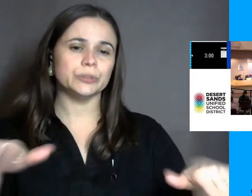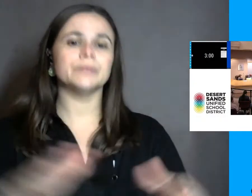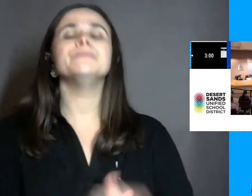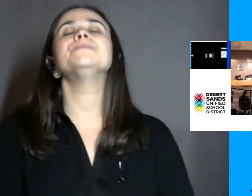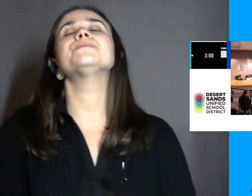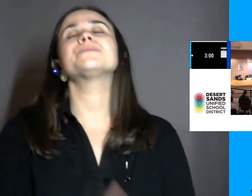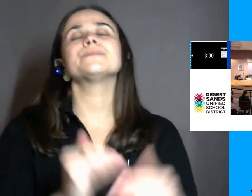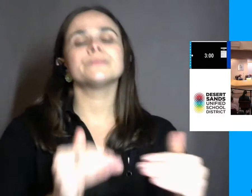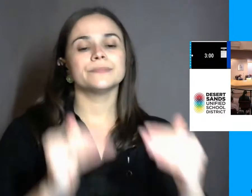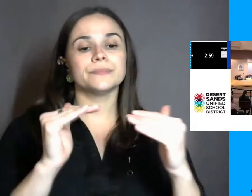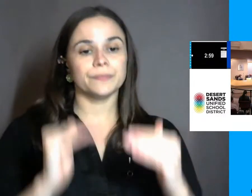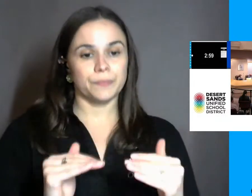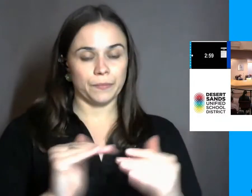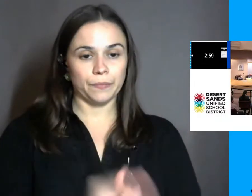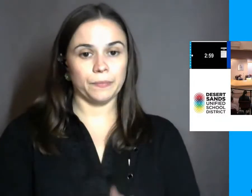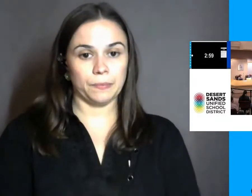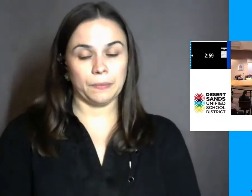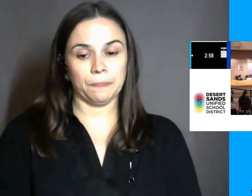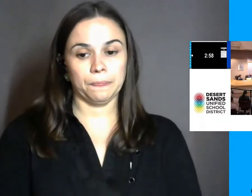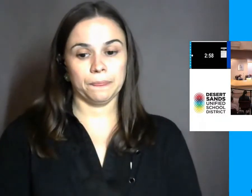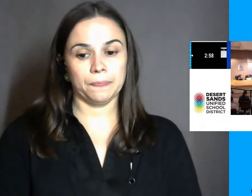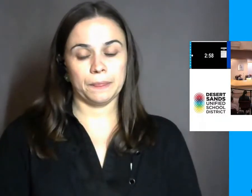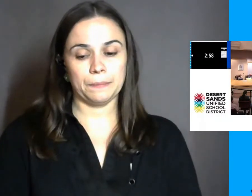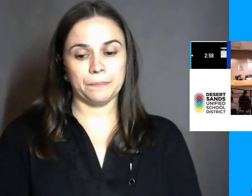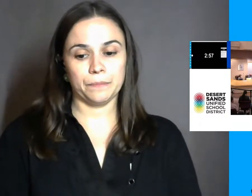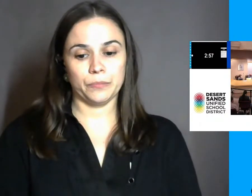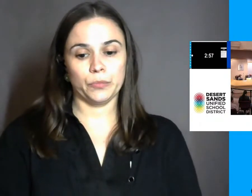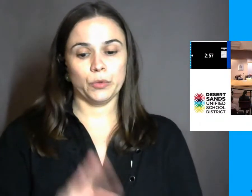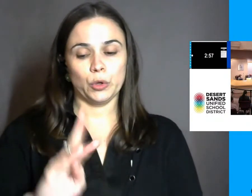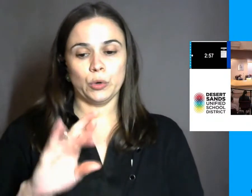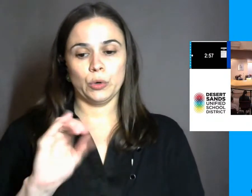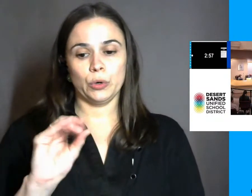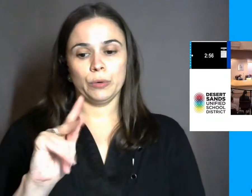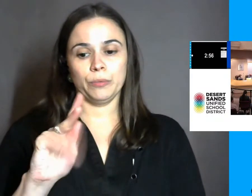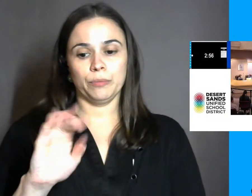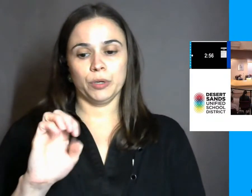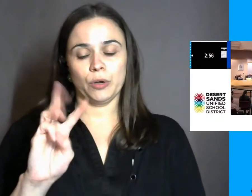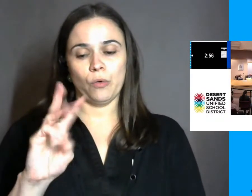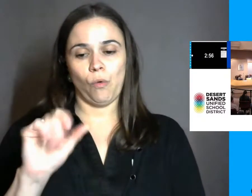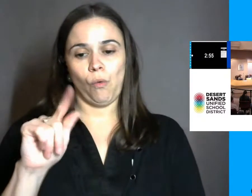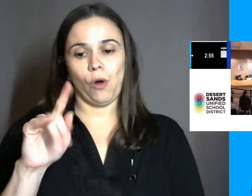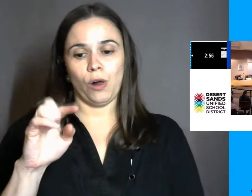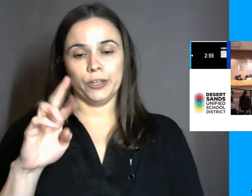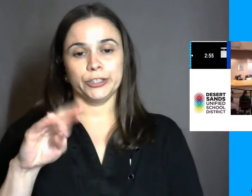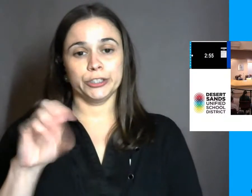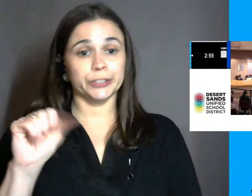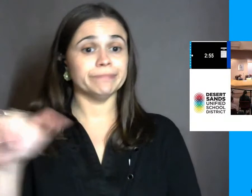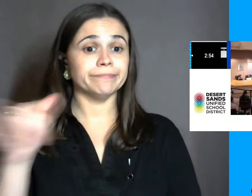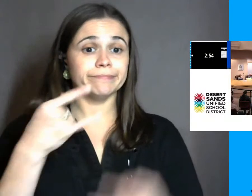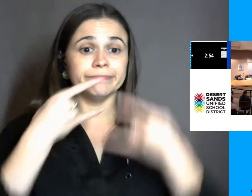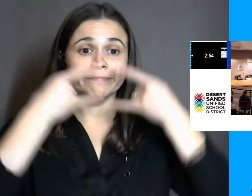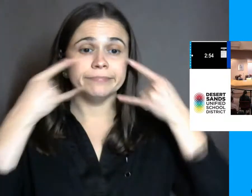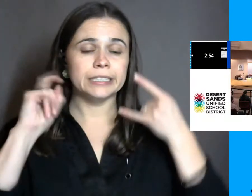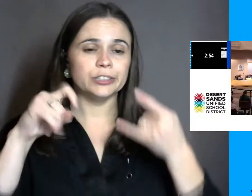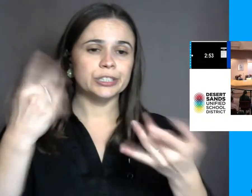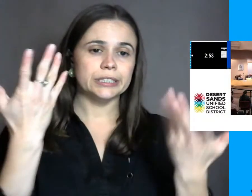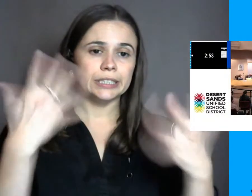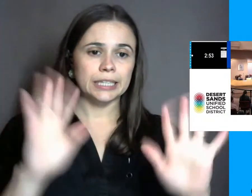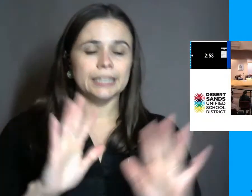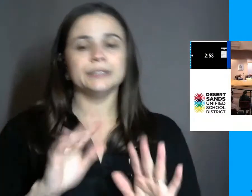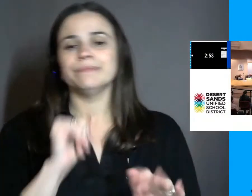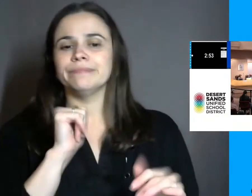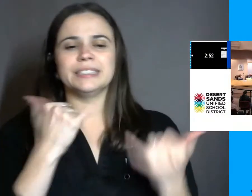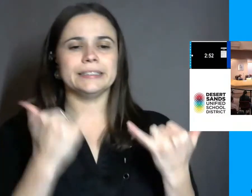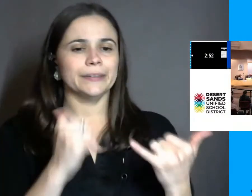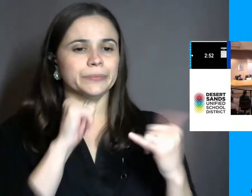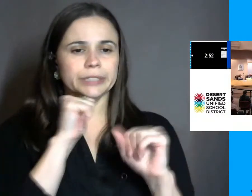Walters. The mask mandate on children in schools needs to end. We are no longer in a state of emergency. Children